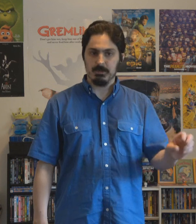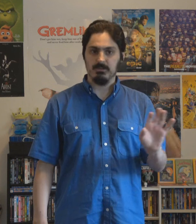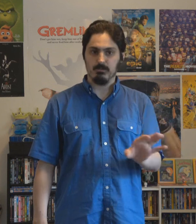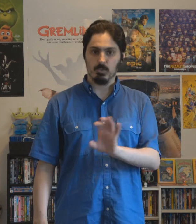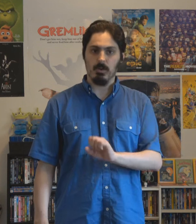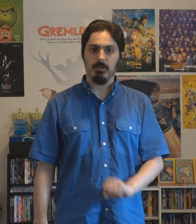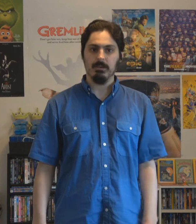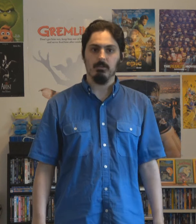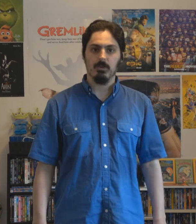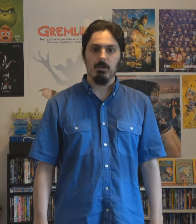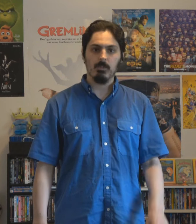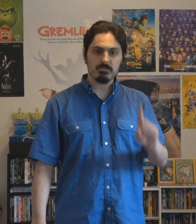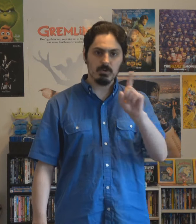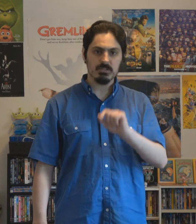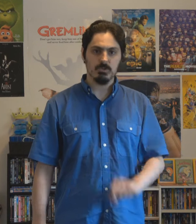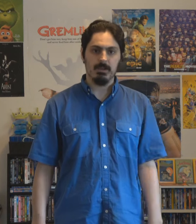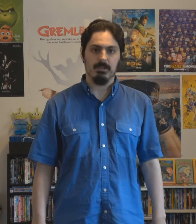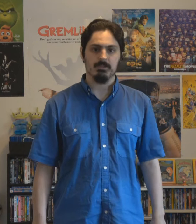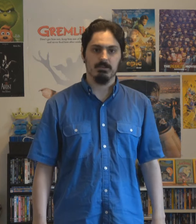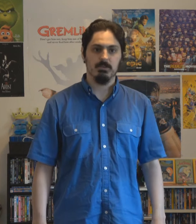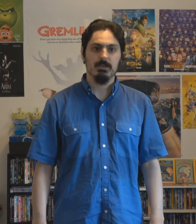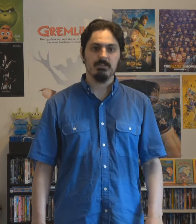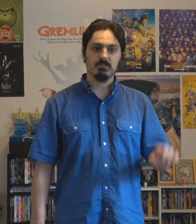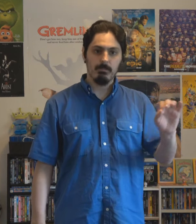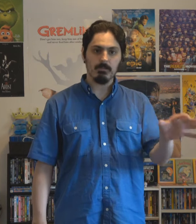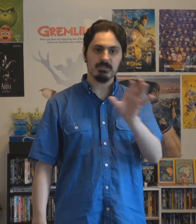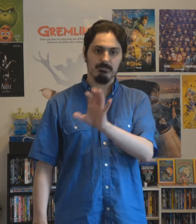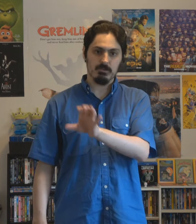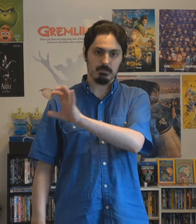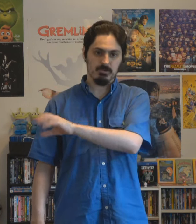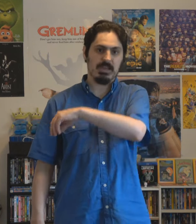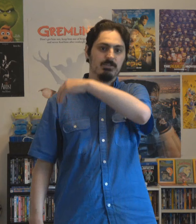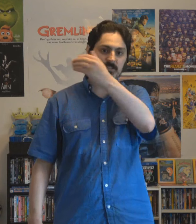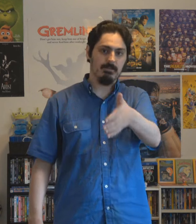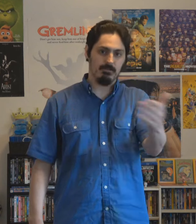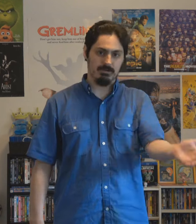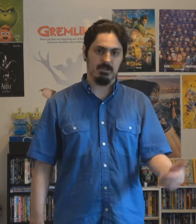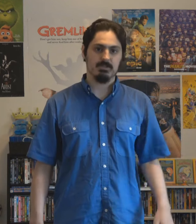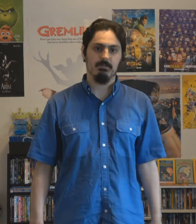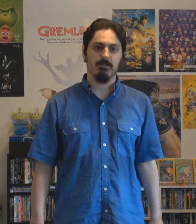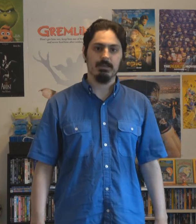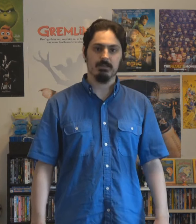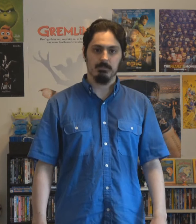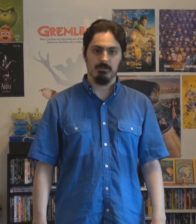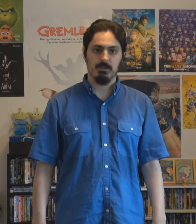expected fourth-wall-breaking humor, but what's most intriguing about this entry is its remembrance of the films produced outside the franchise Kevin Feige has built.